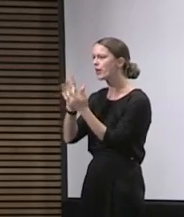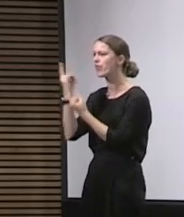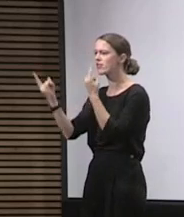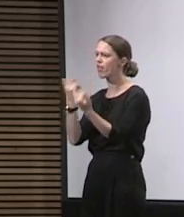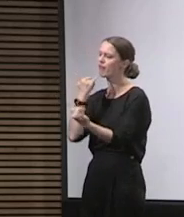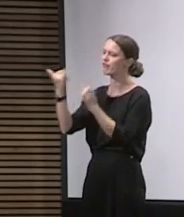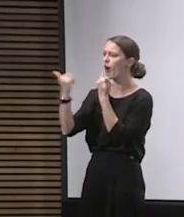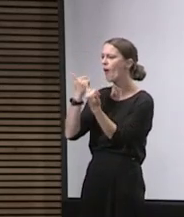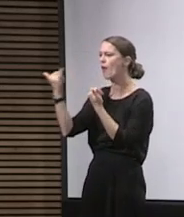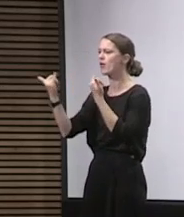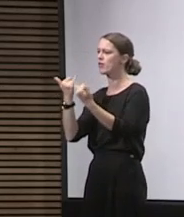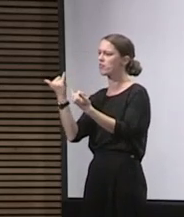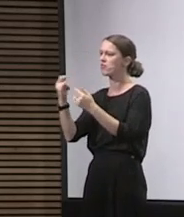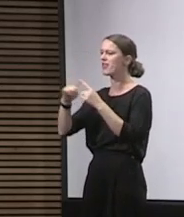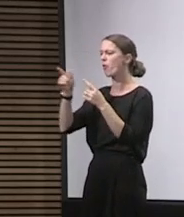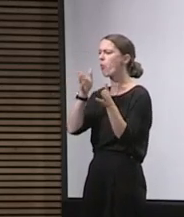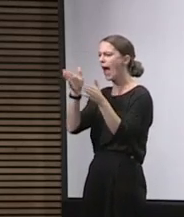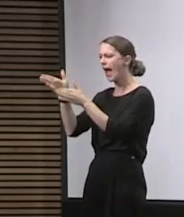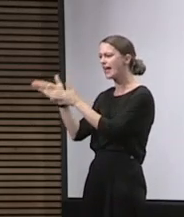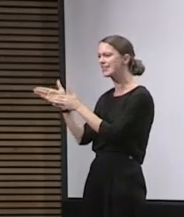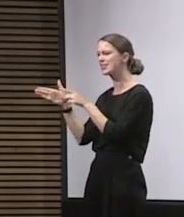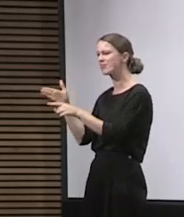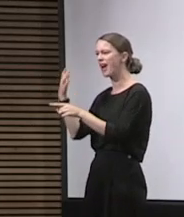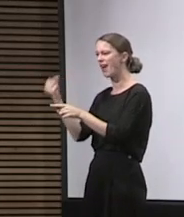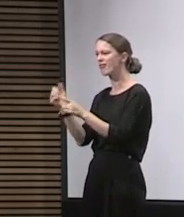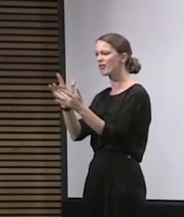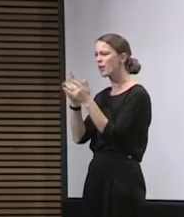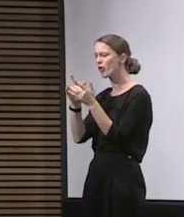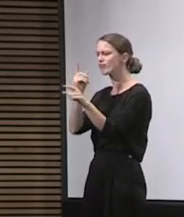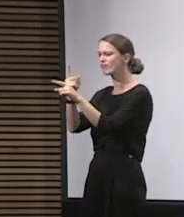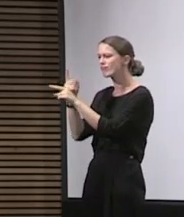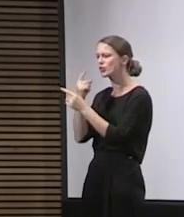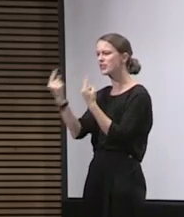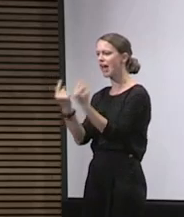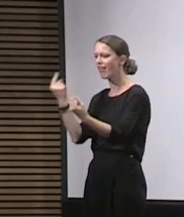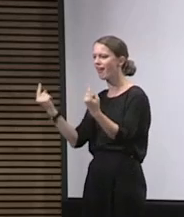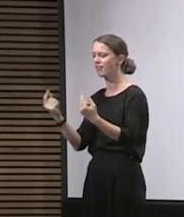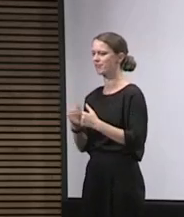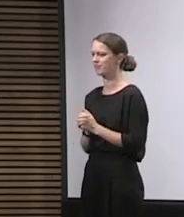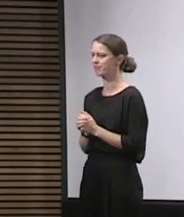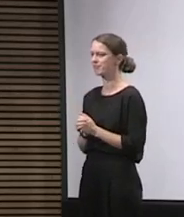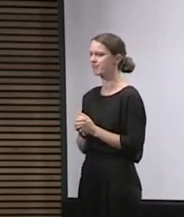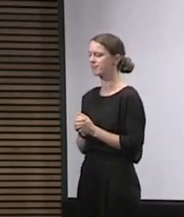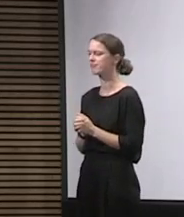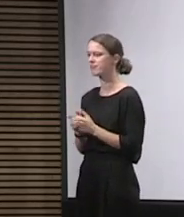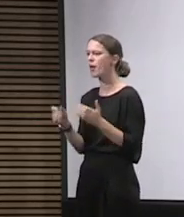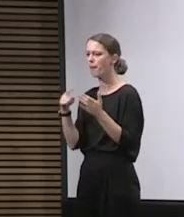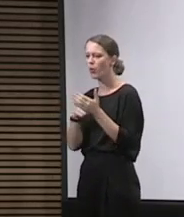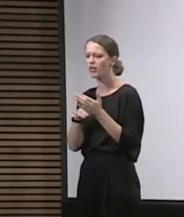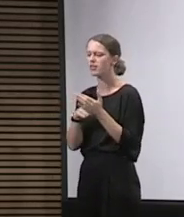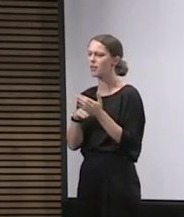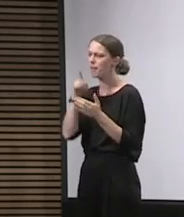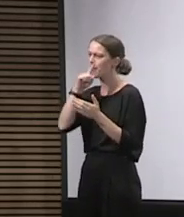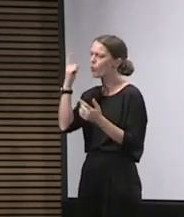by phone and through the various options that we now have for networking. It's important that we remind people to